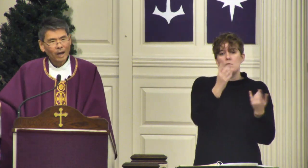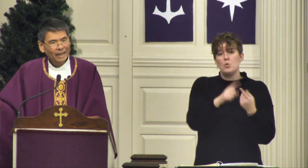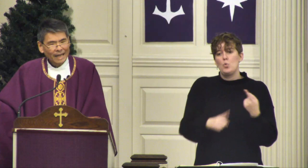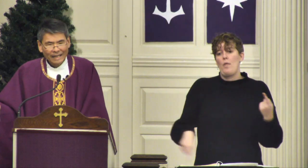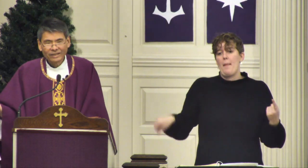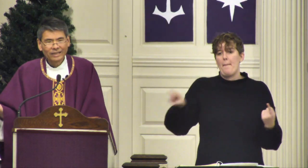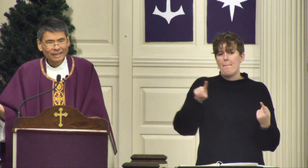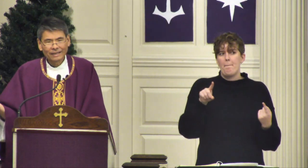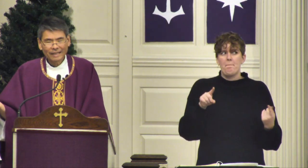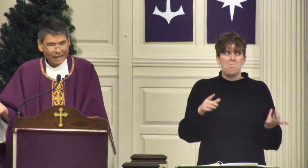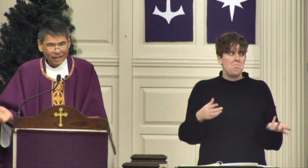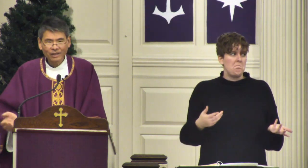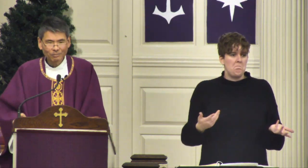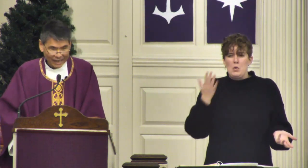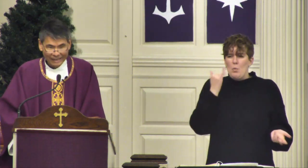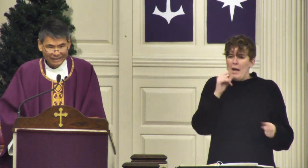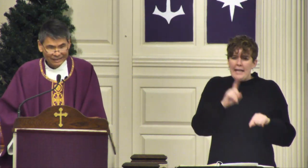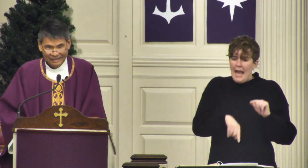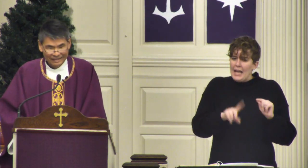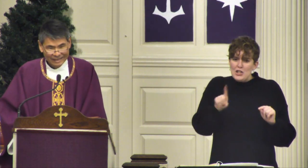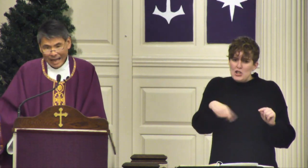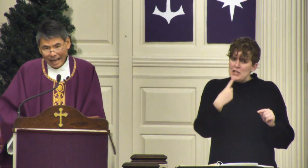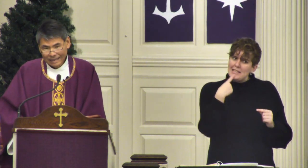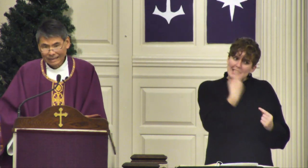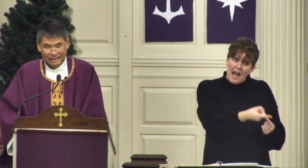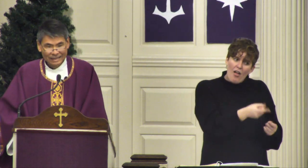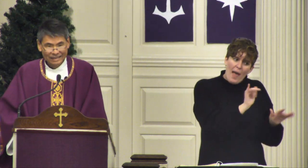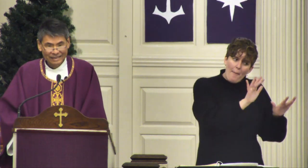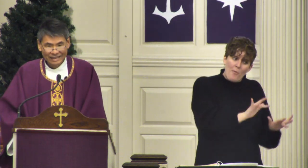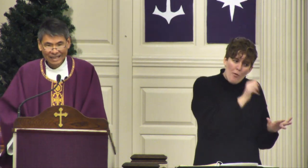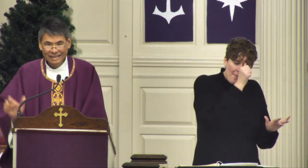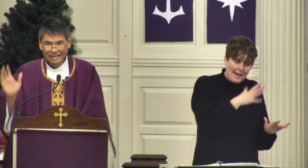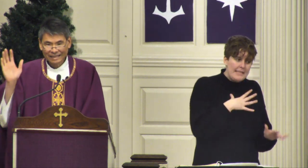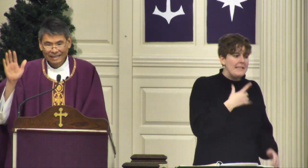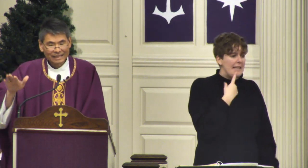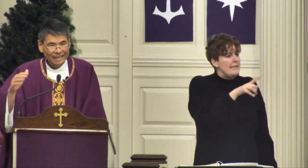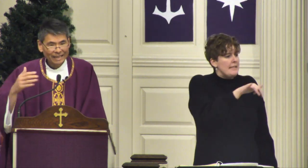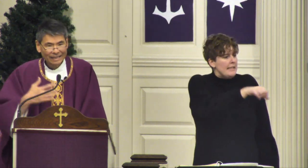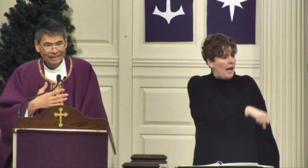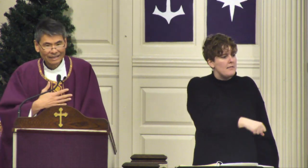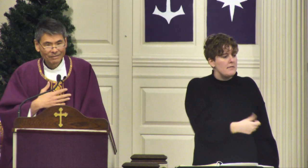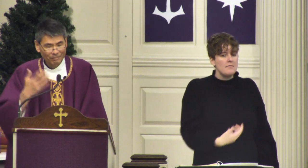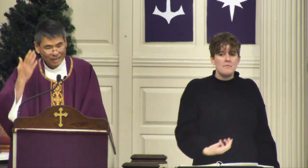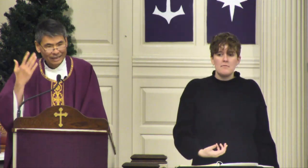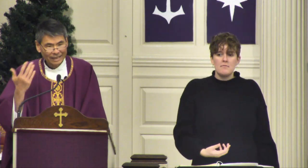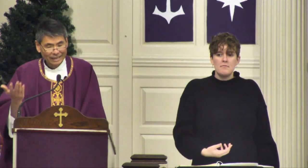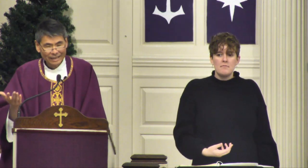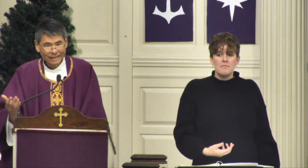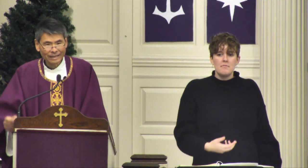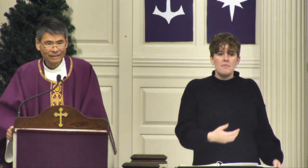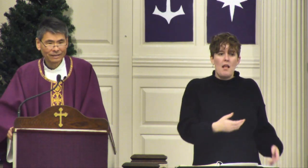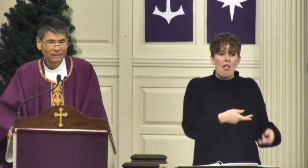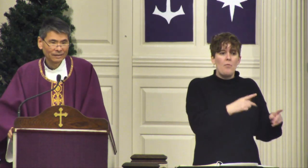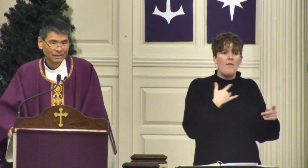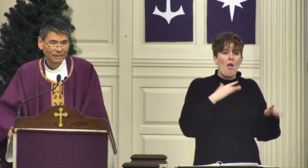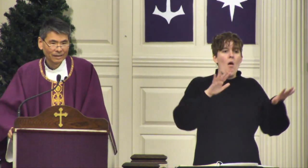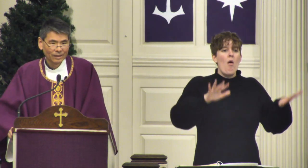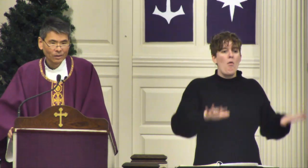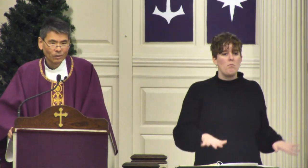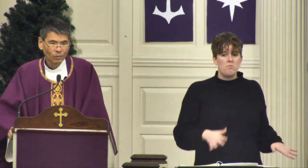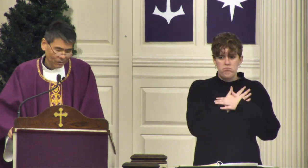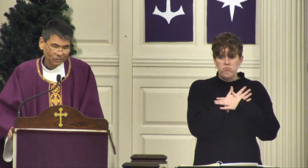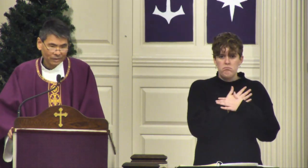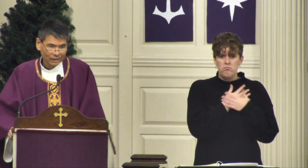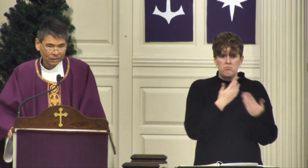not just tell the poor man yes and set his mind at ease? Why